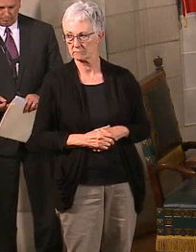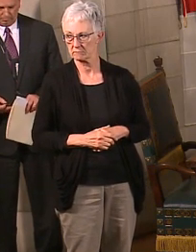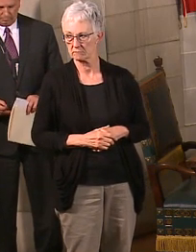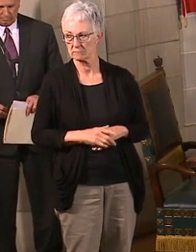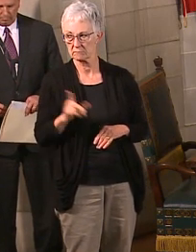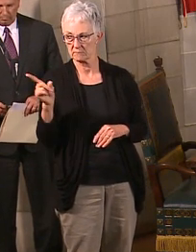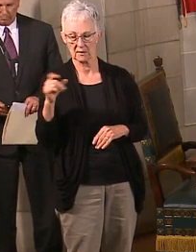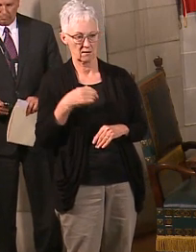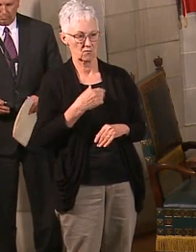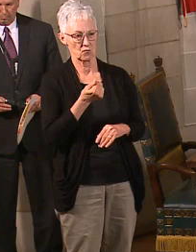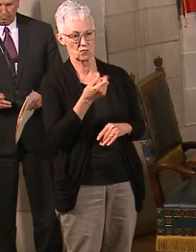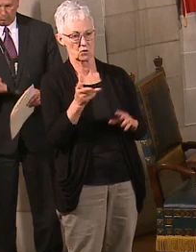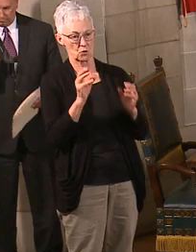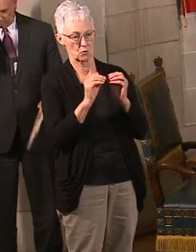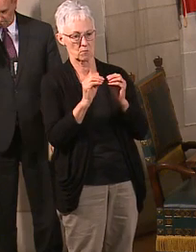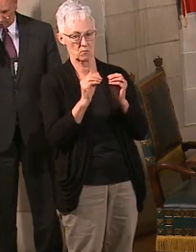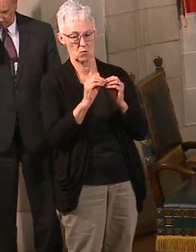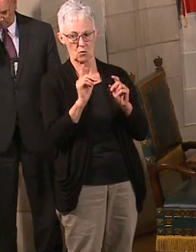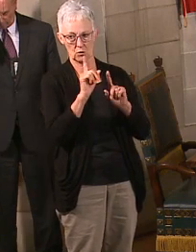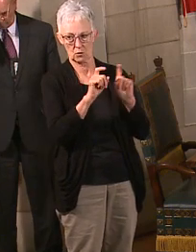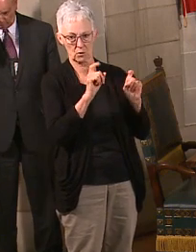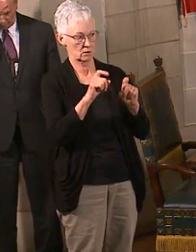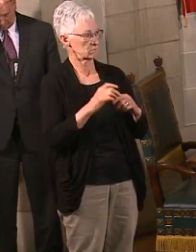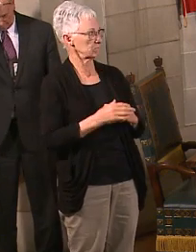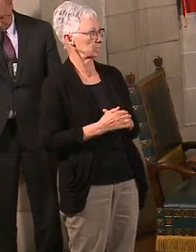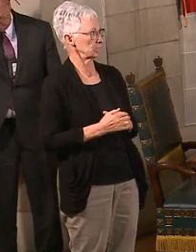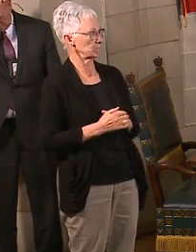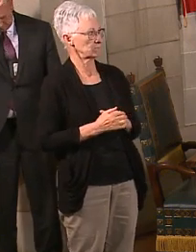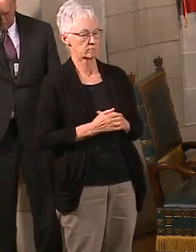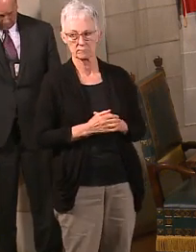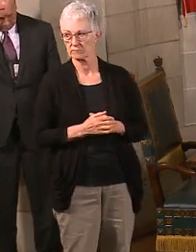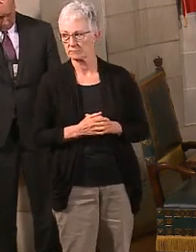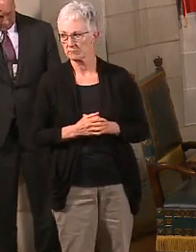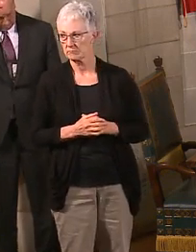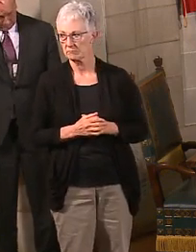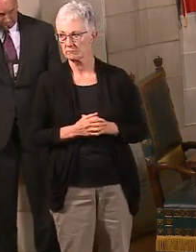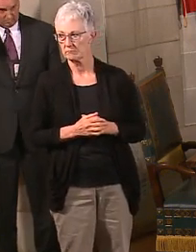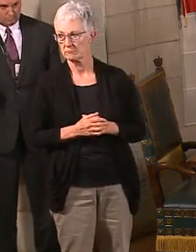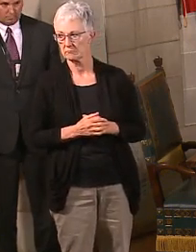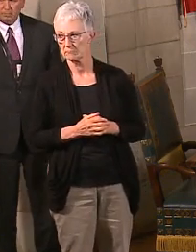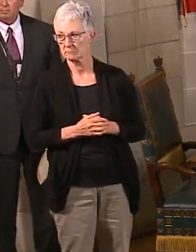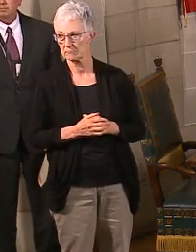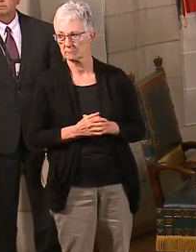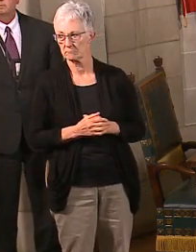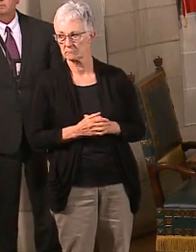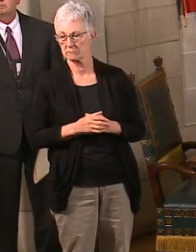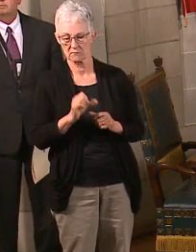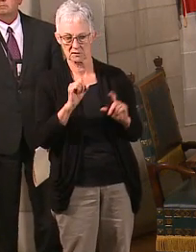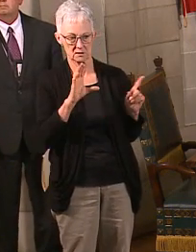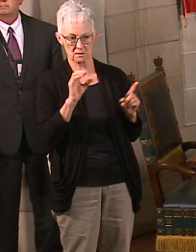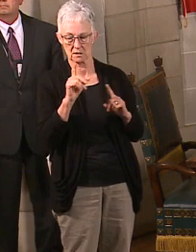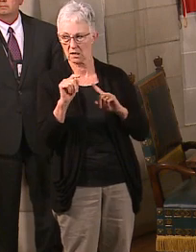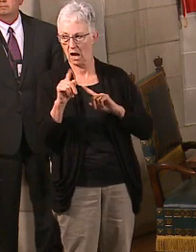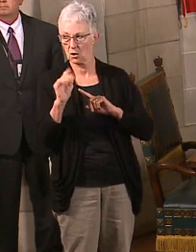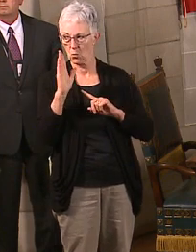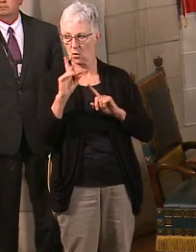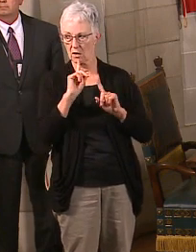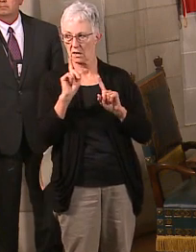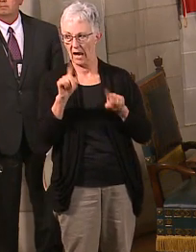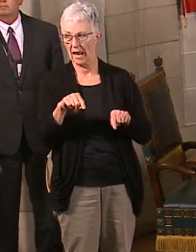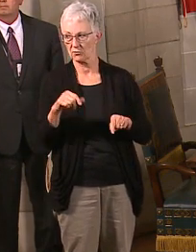from people that have texted in. Okay, so not correction ones, though, so we'll leave, you can say those for Scott. Okay. No, these